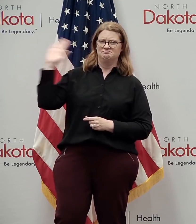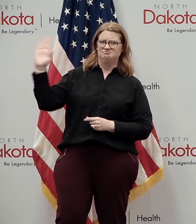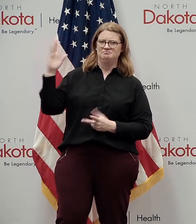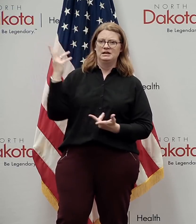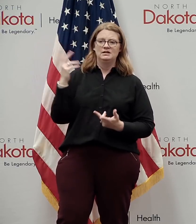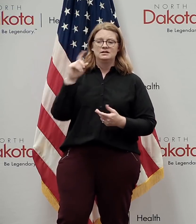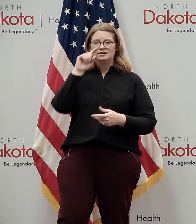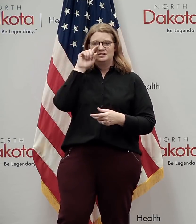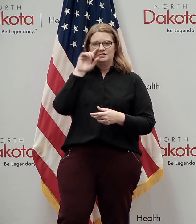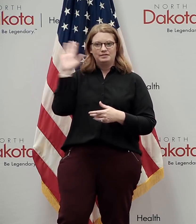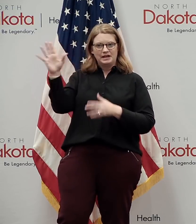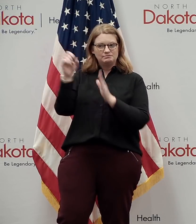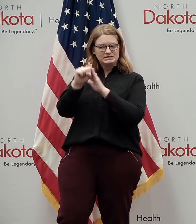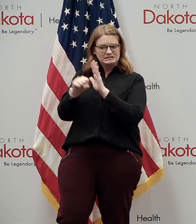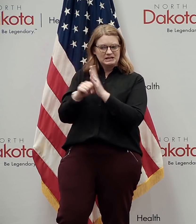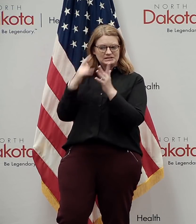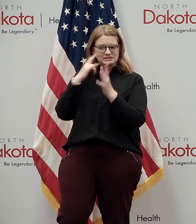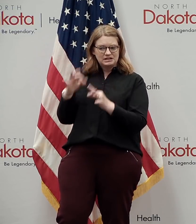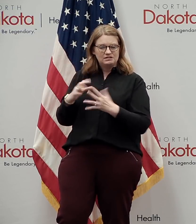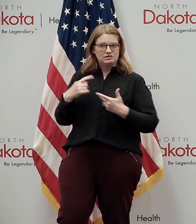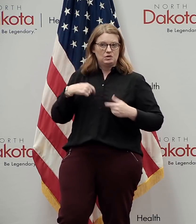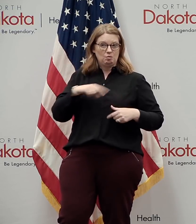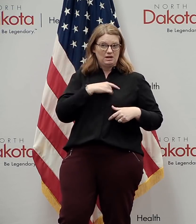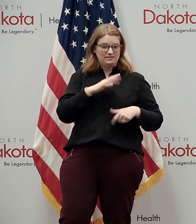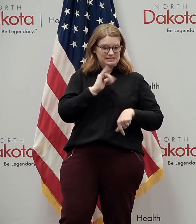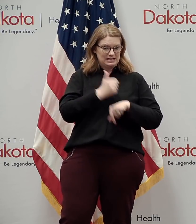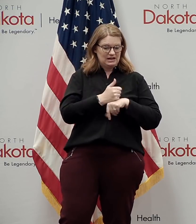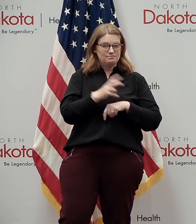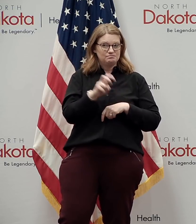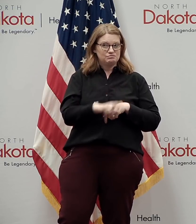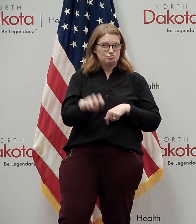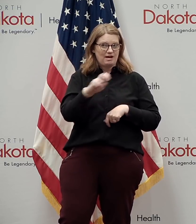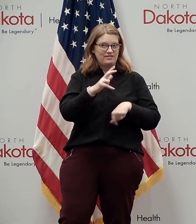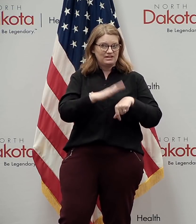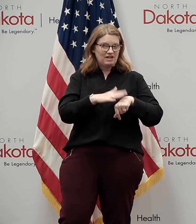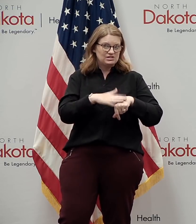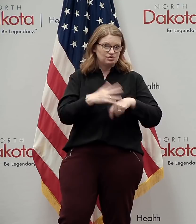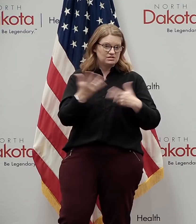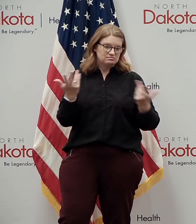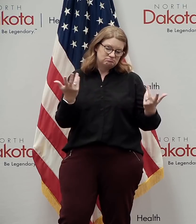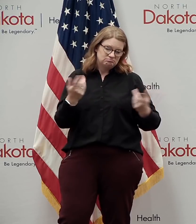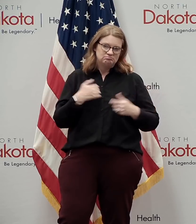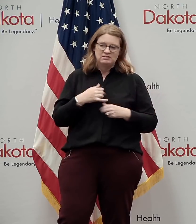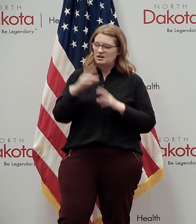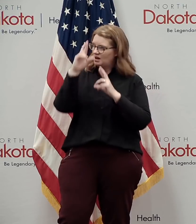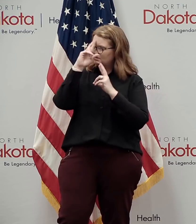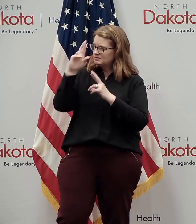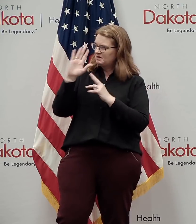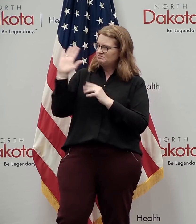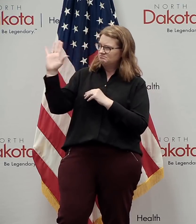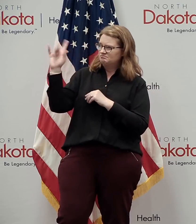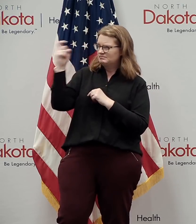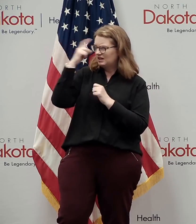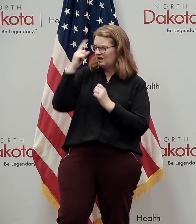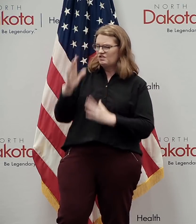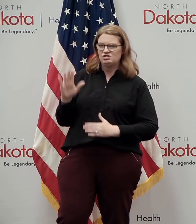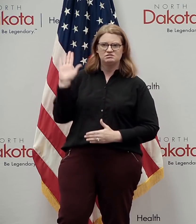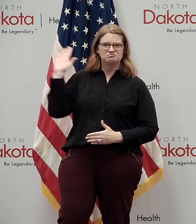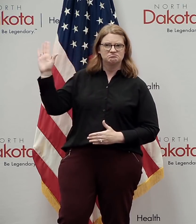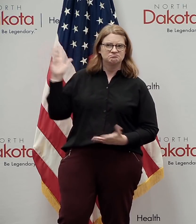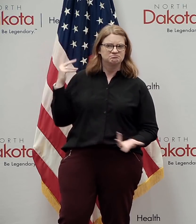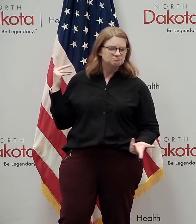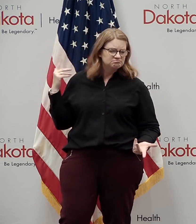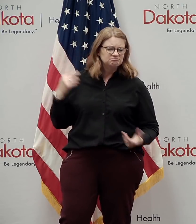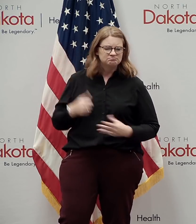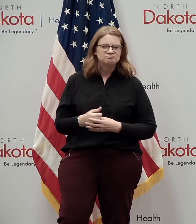they want to have a travel or not. We put travel advisories on from other states if people want to put them on from us. I respect the governors and decision makers. If they're